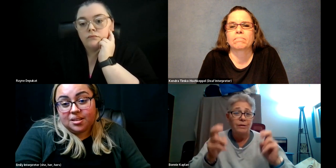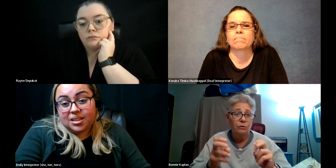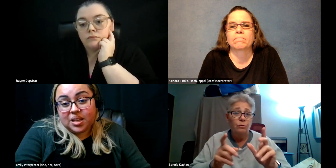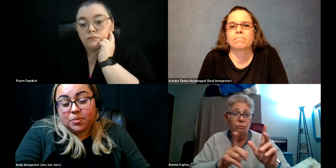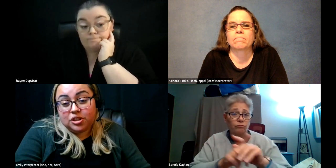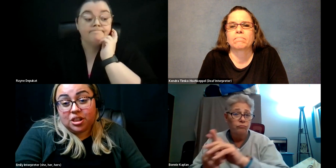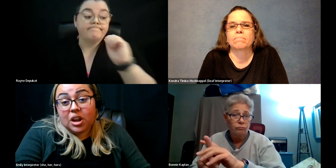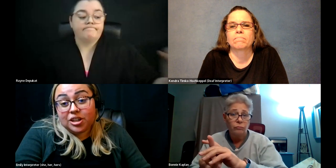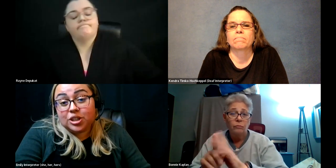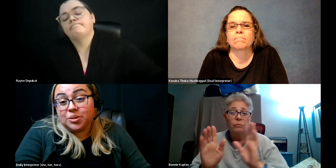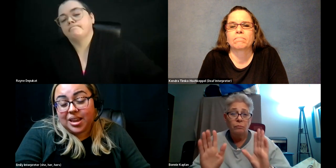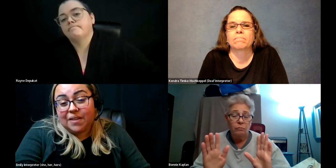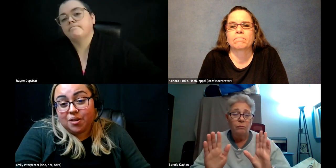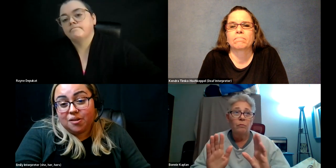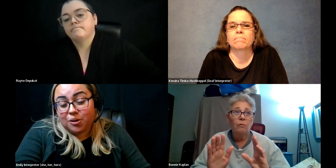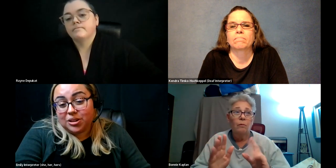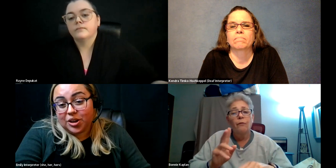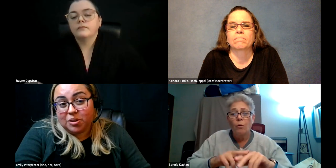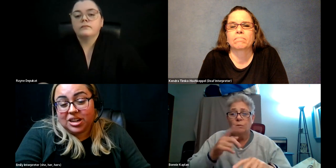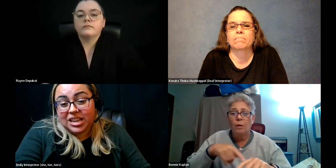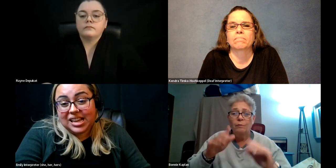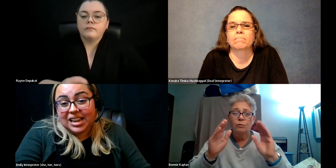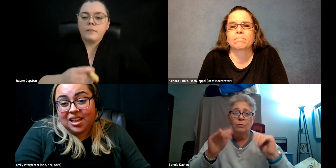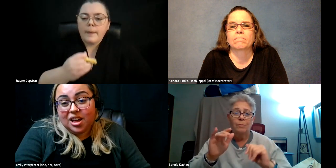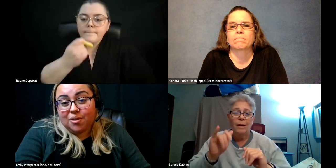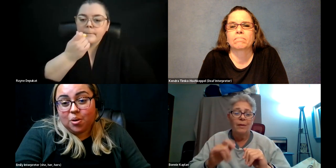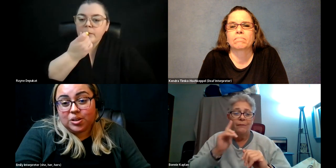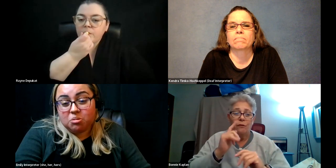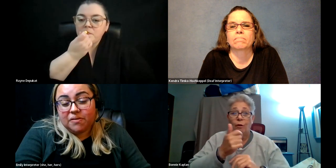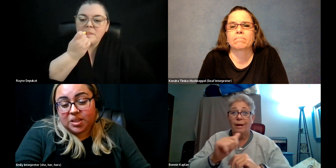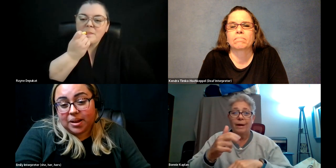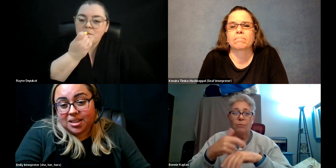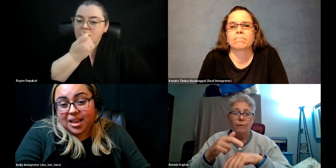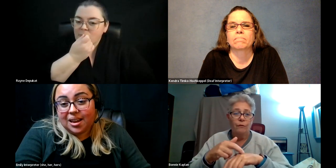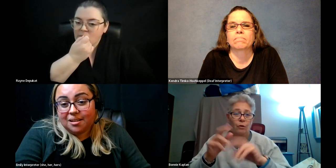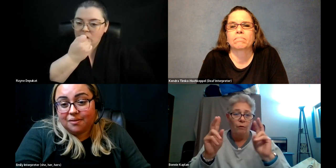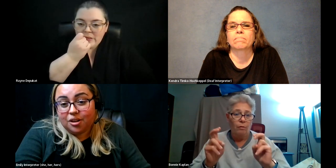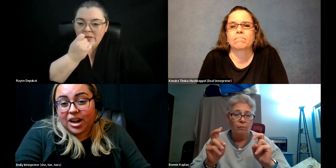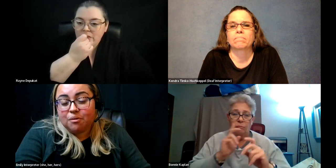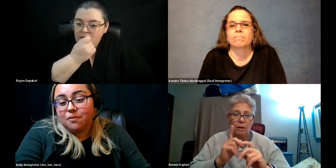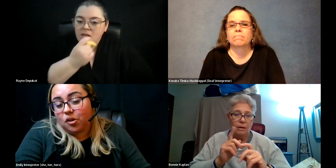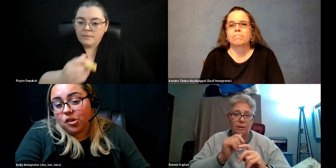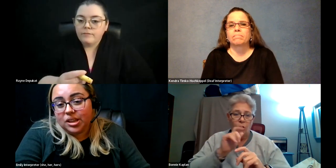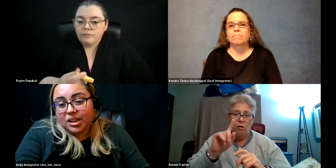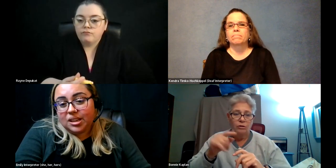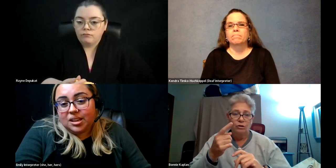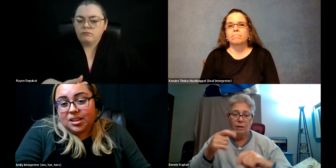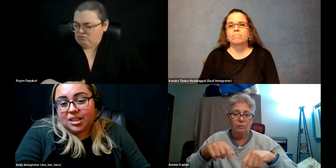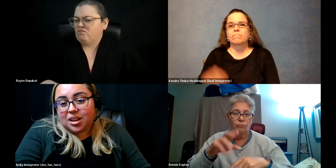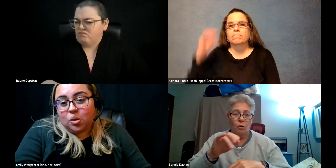It seems there's a lot of issues that have arose in our community, and of course we've expected that for any referral. It's not